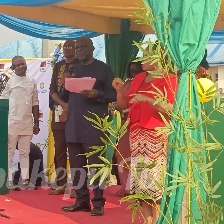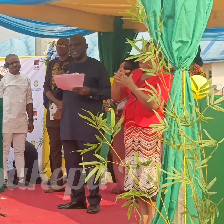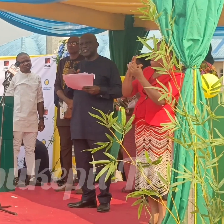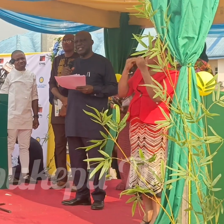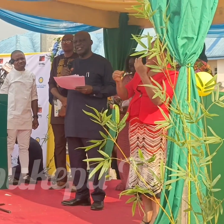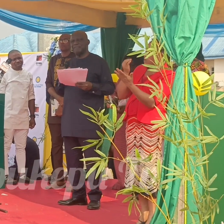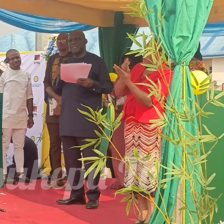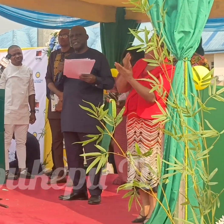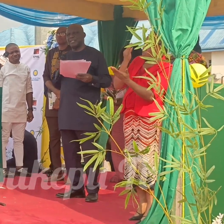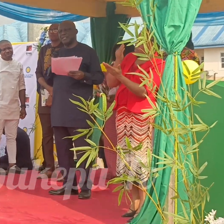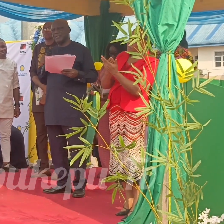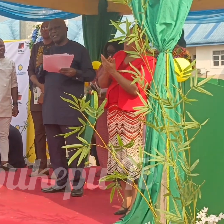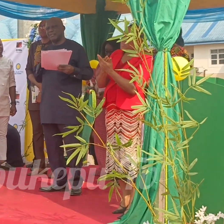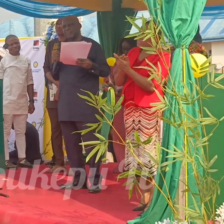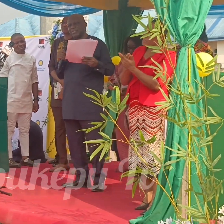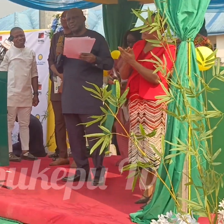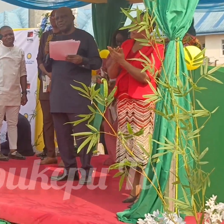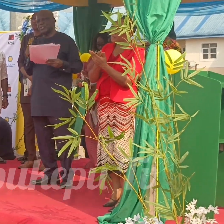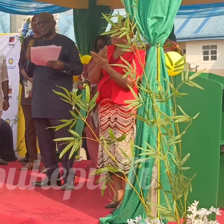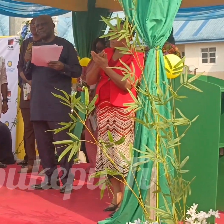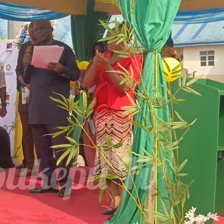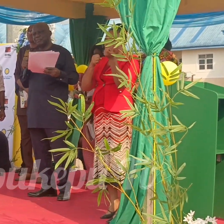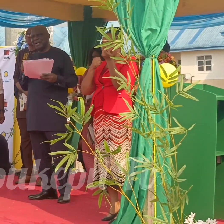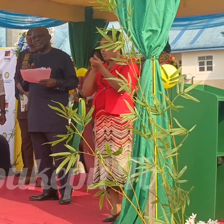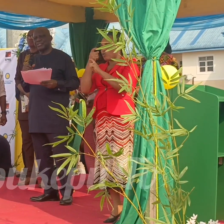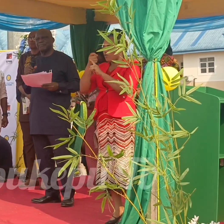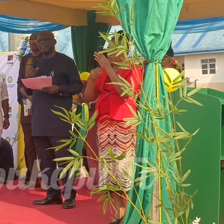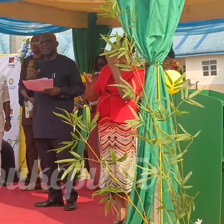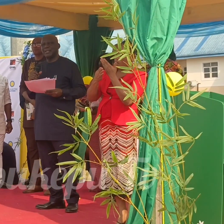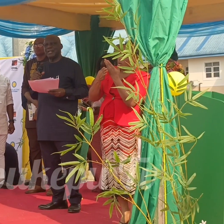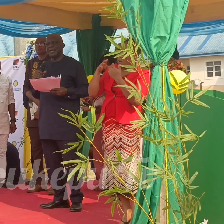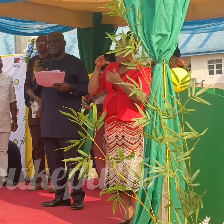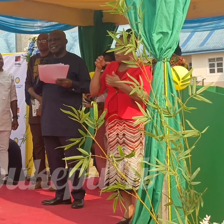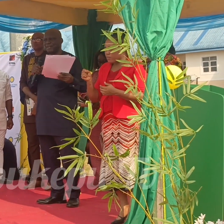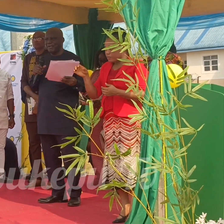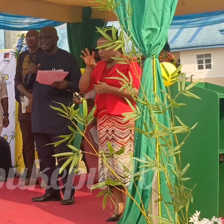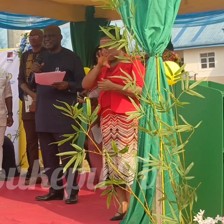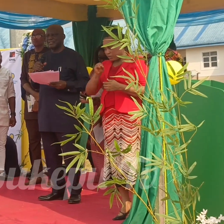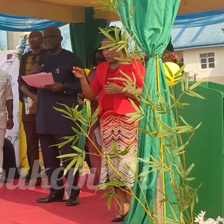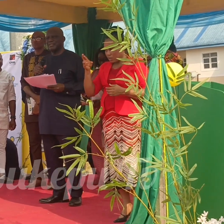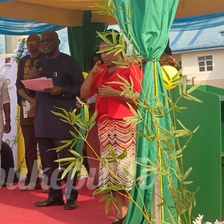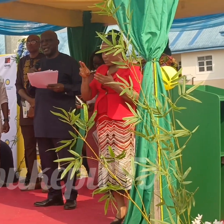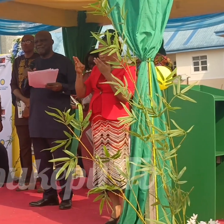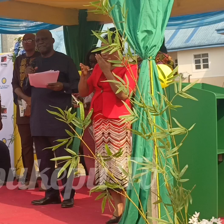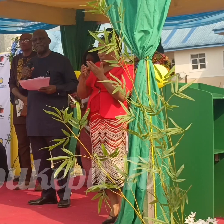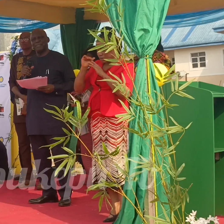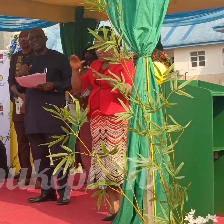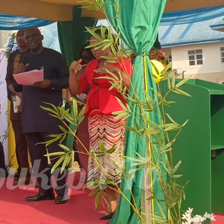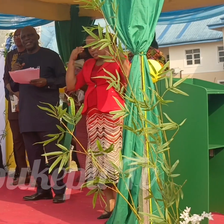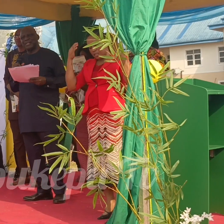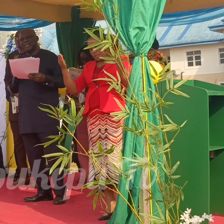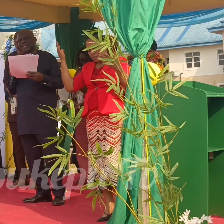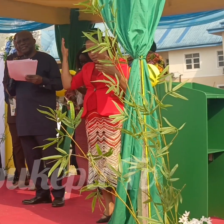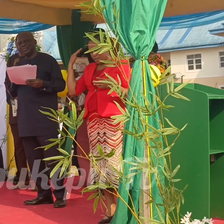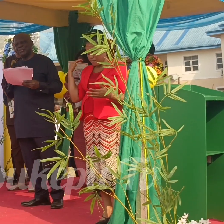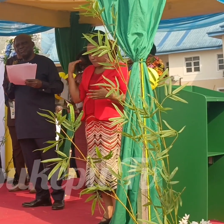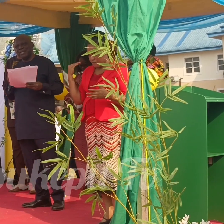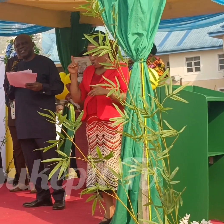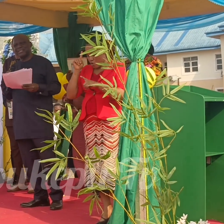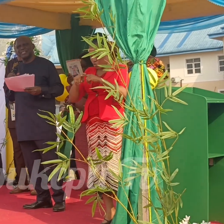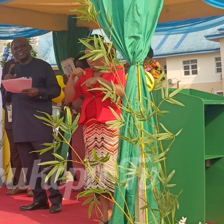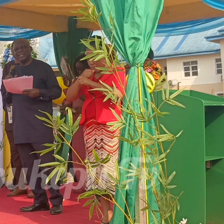the financial support from the banks and the advice he gave